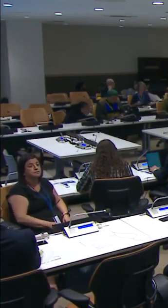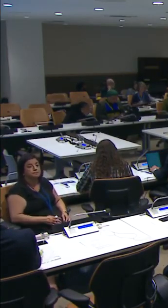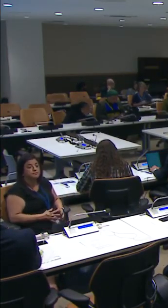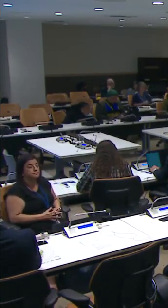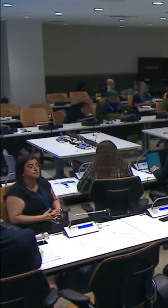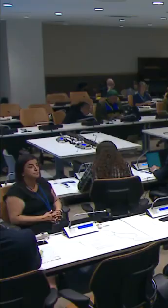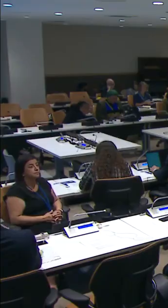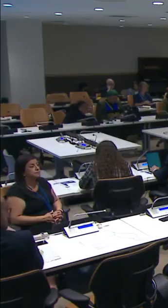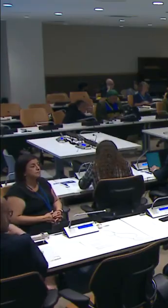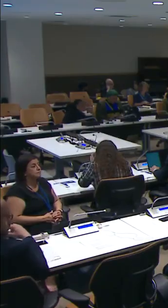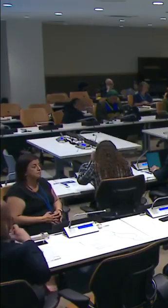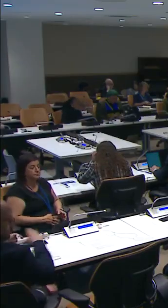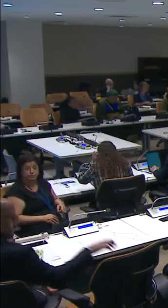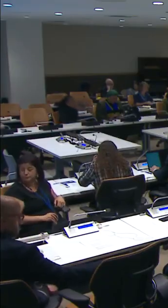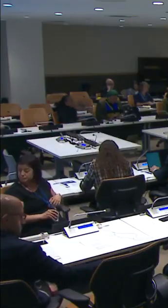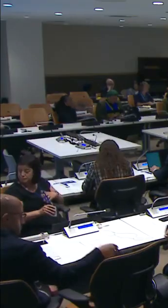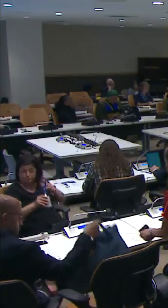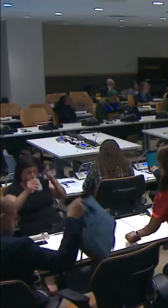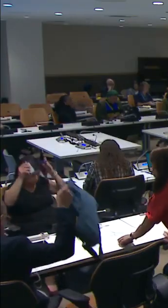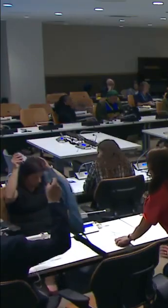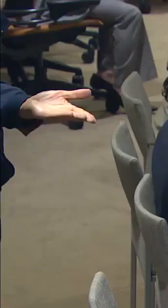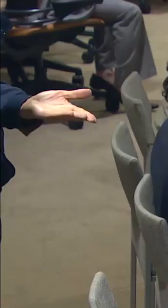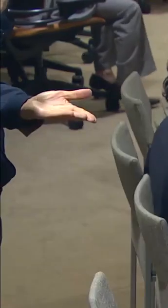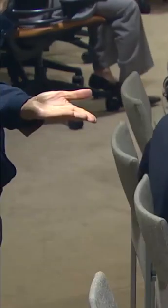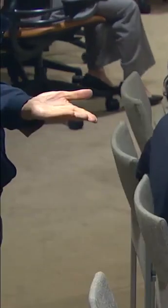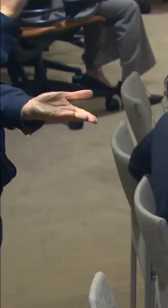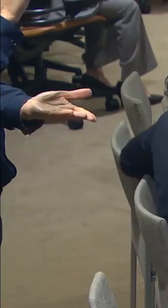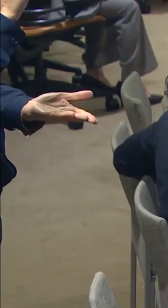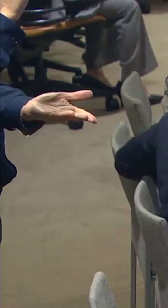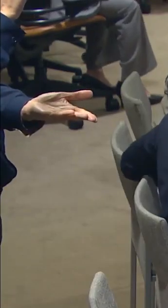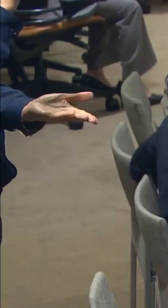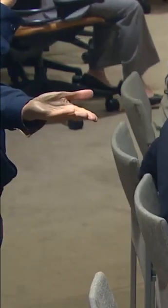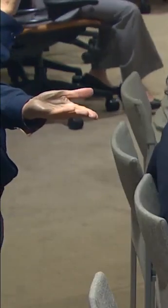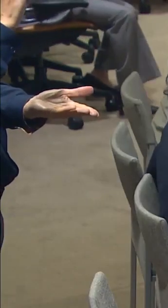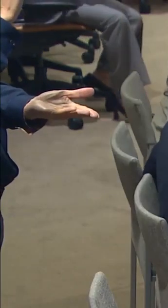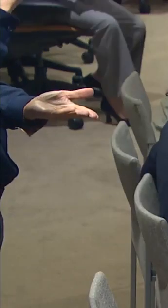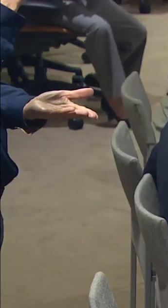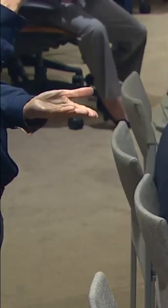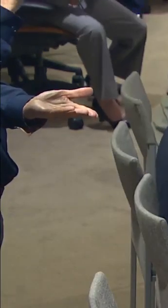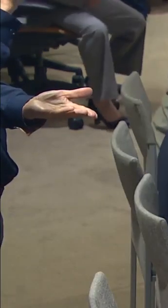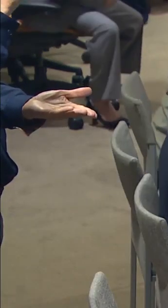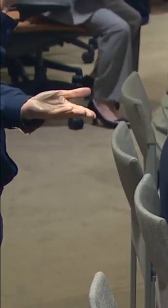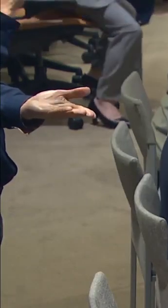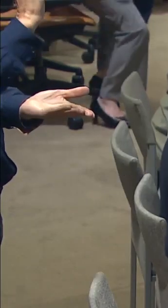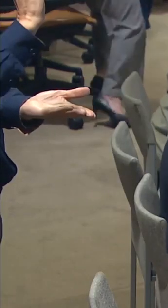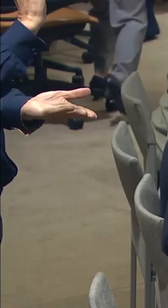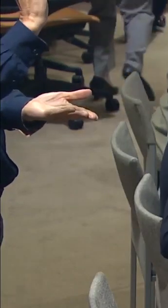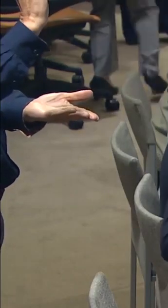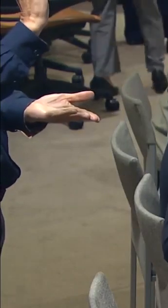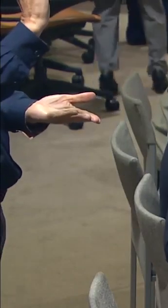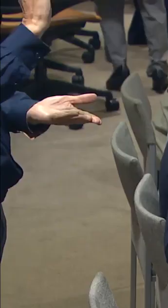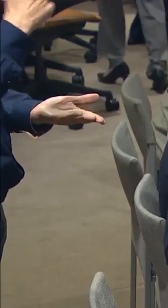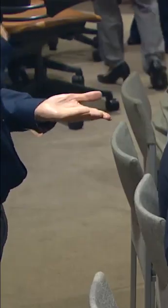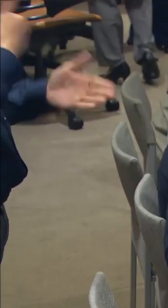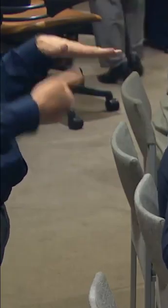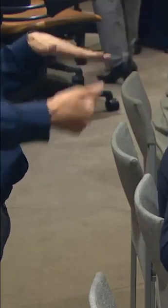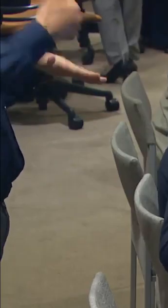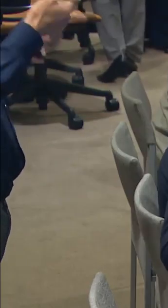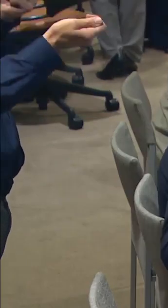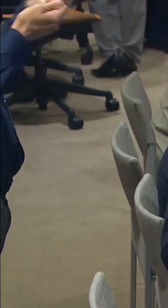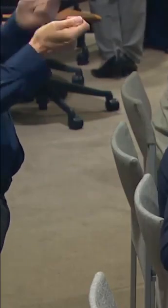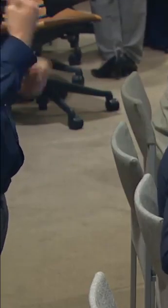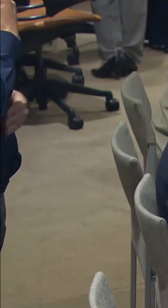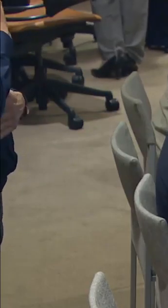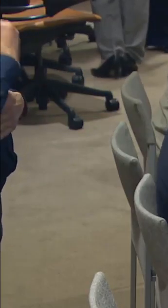Gaetano, and I am the chair of the Autism Advisory Council in Malta. And we'd like to welcome you to